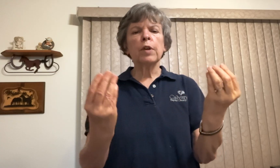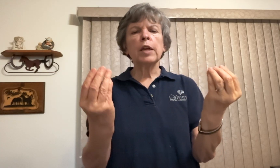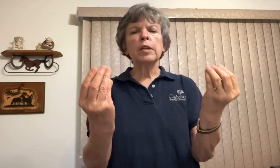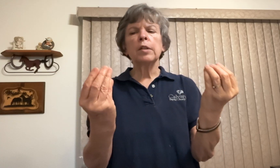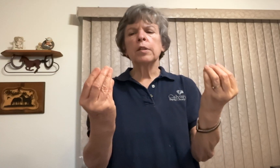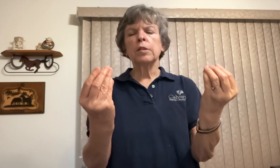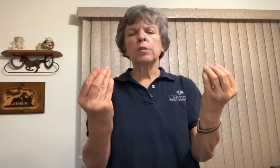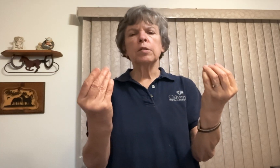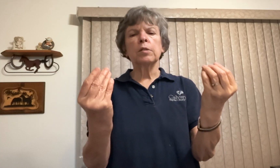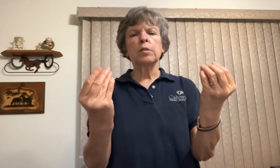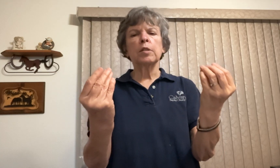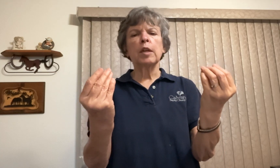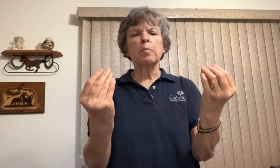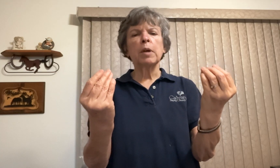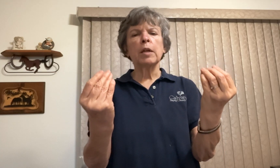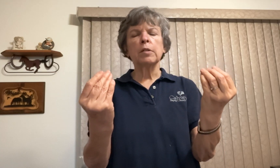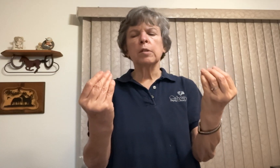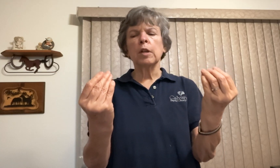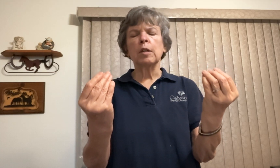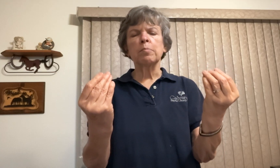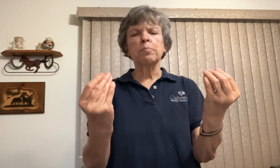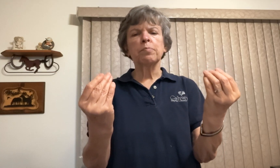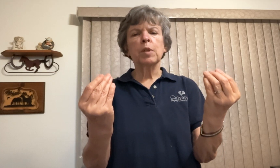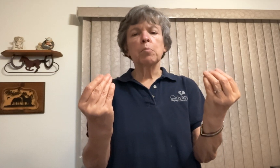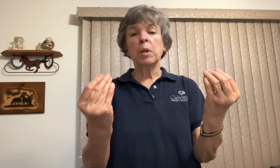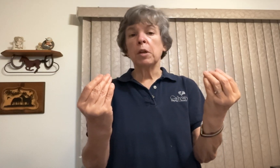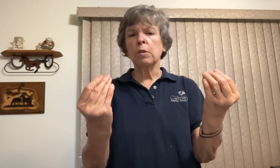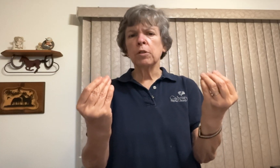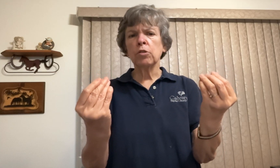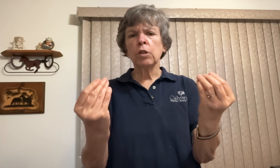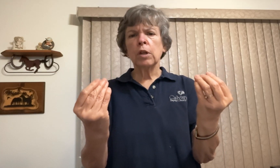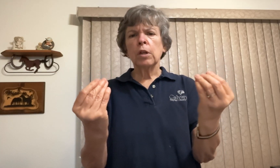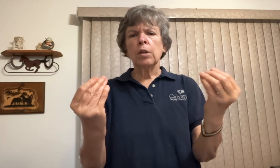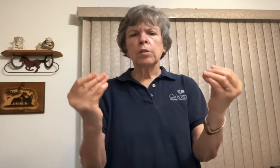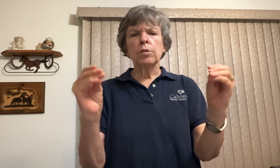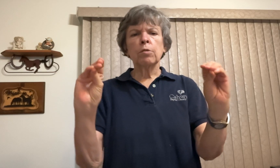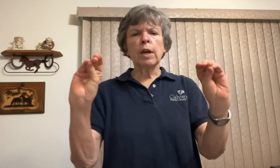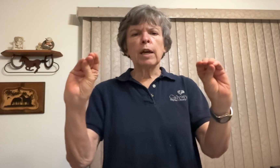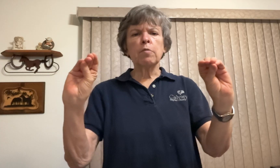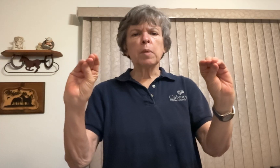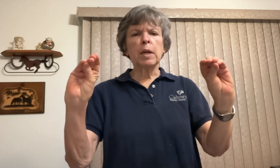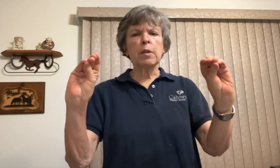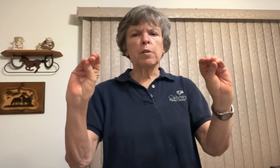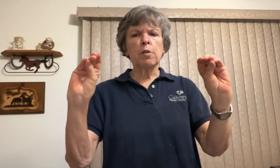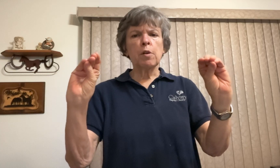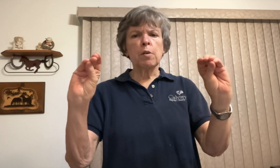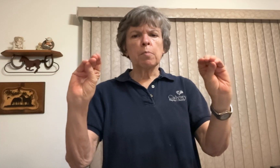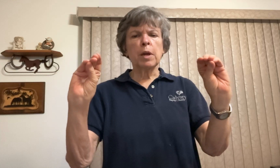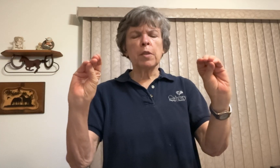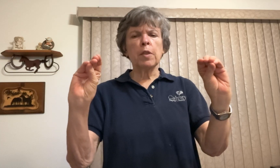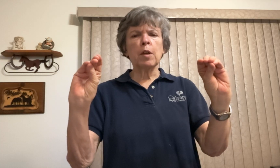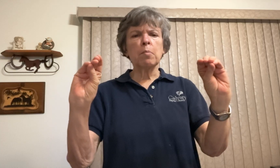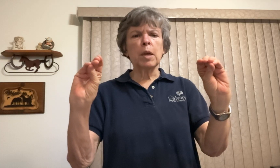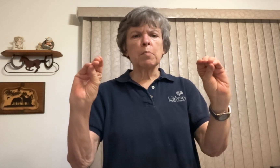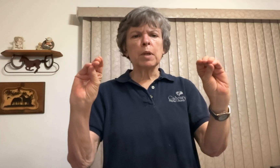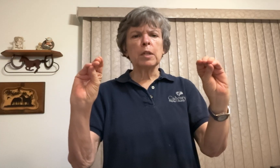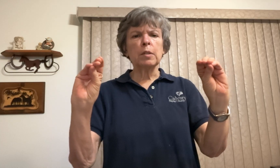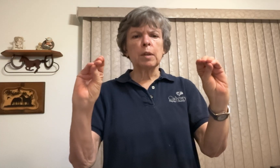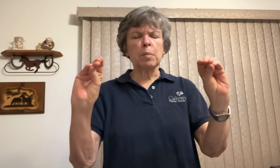fade, this is the same as perish. So I have my thumb at my